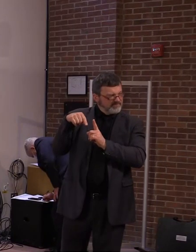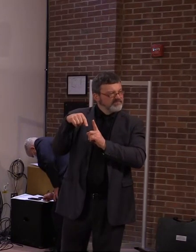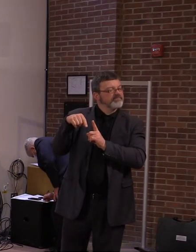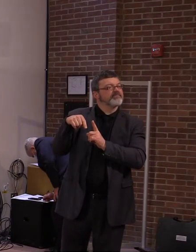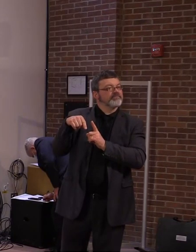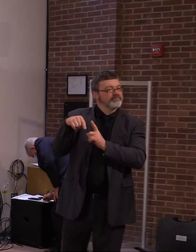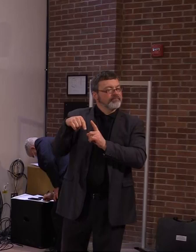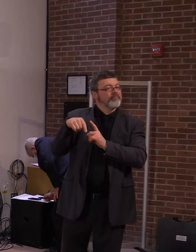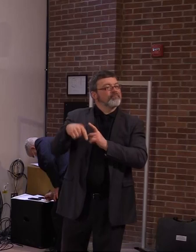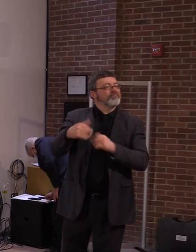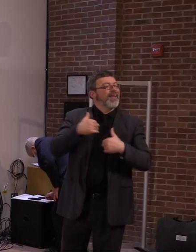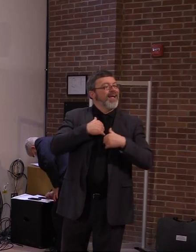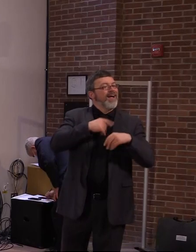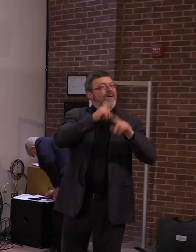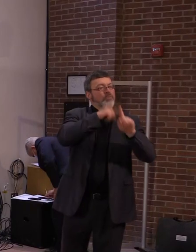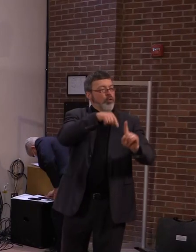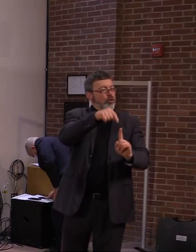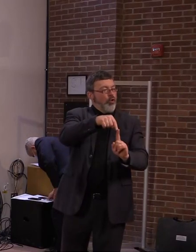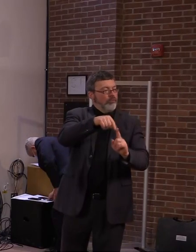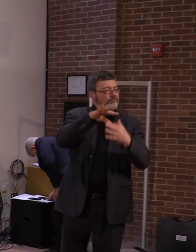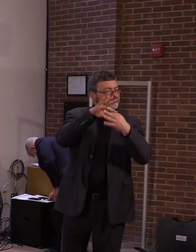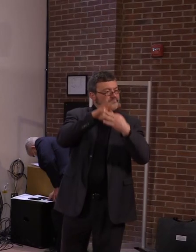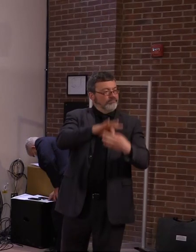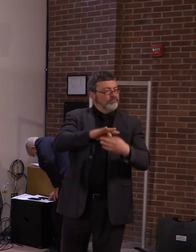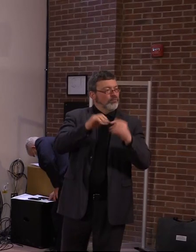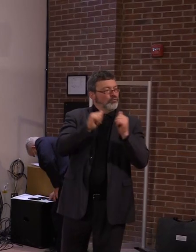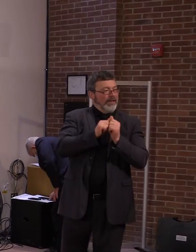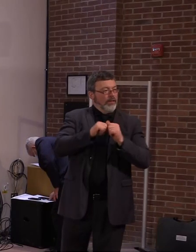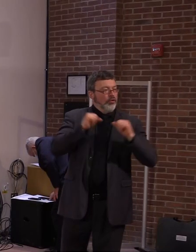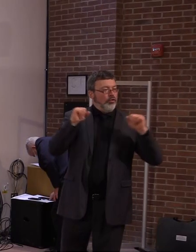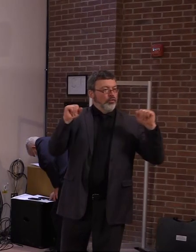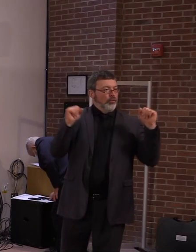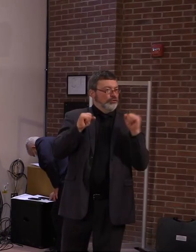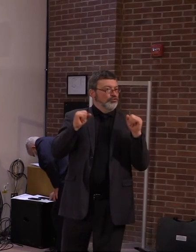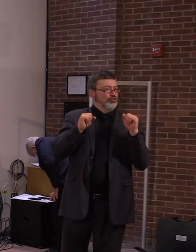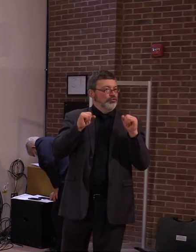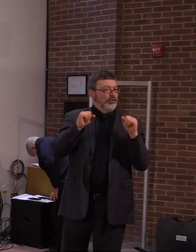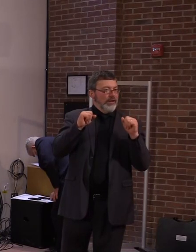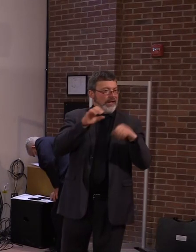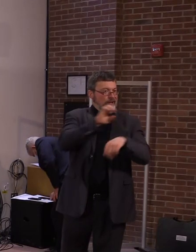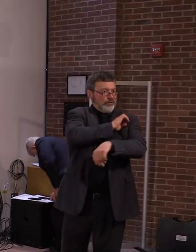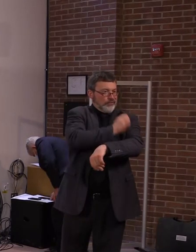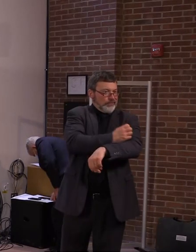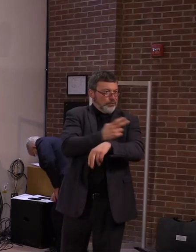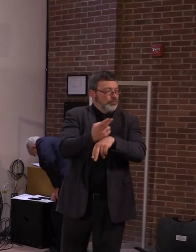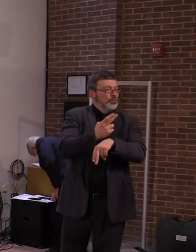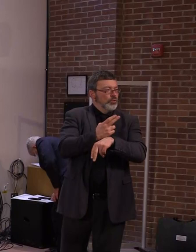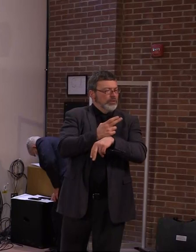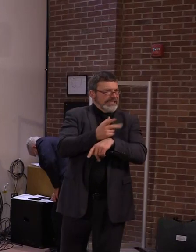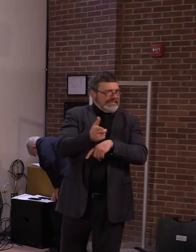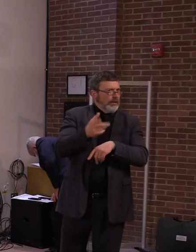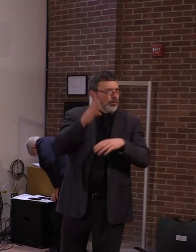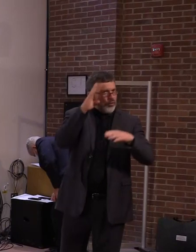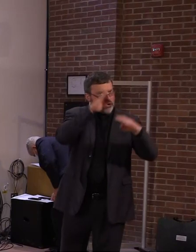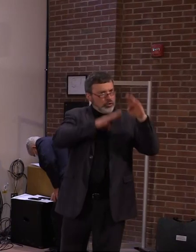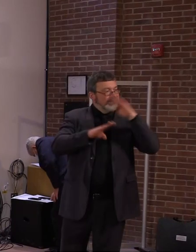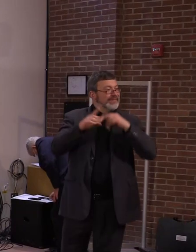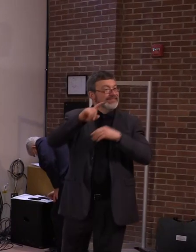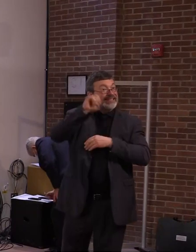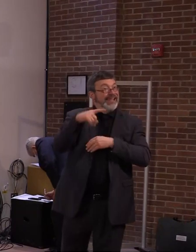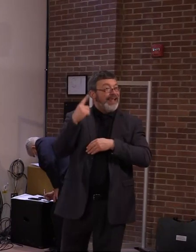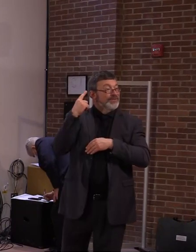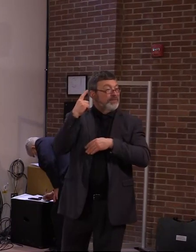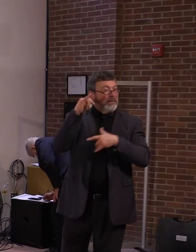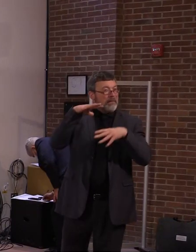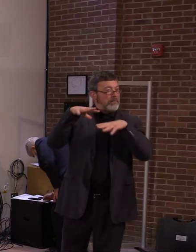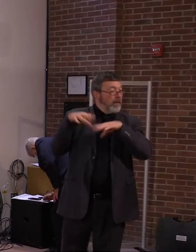worried because of what happened in Texas last year. Now, different circumstances here, but what their concern is